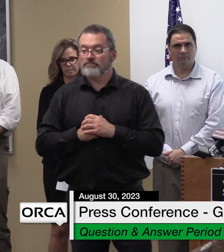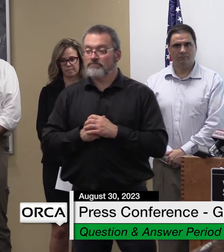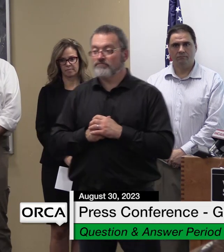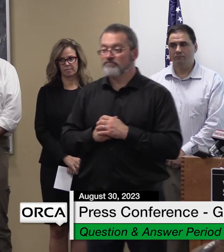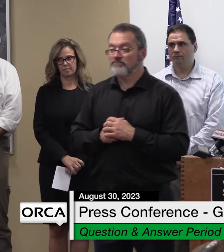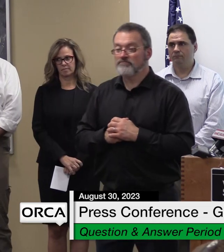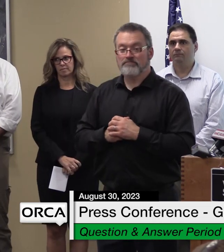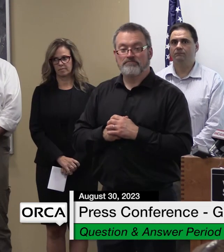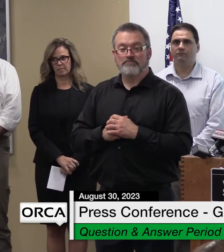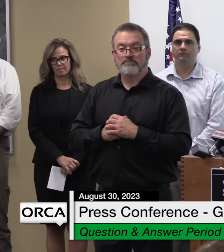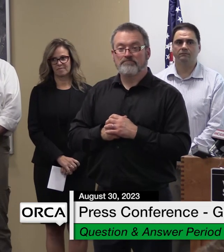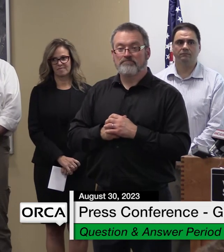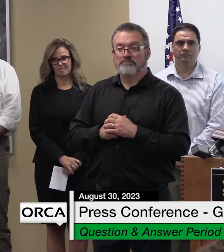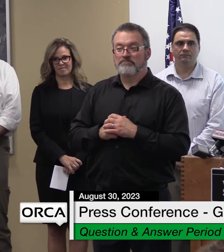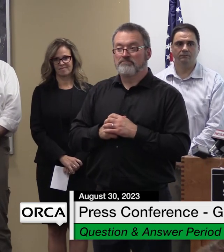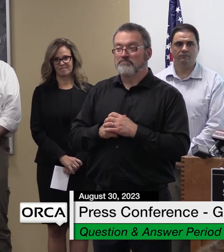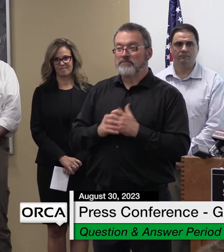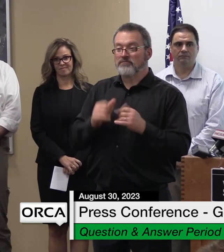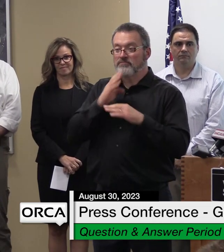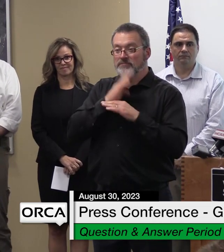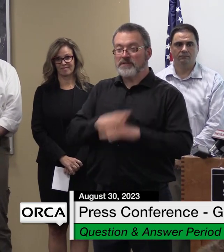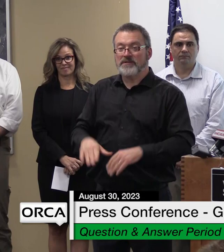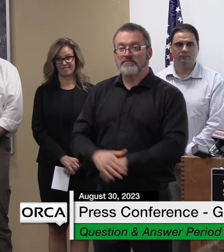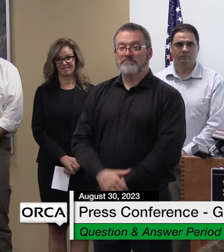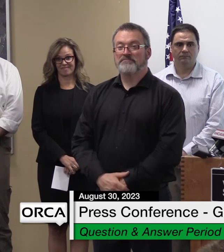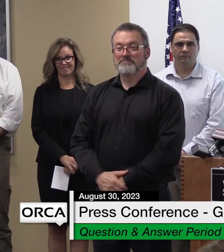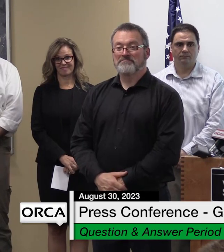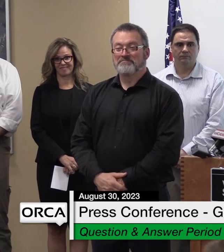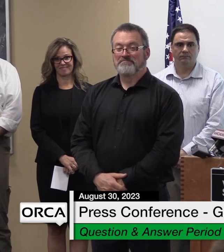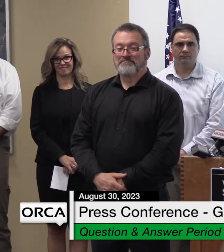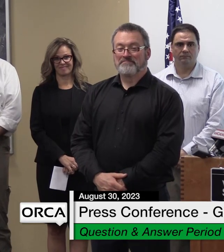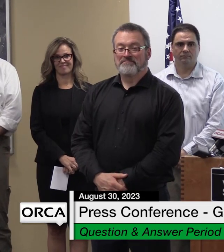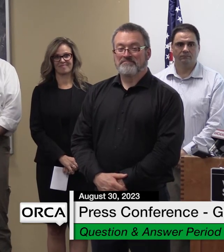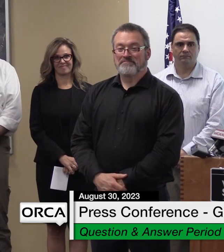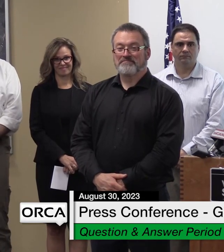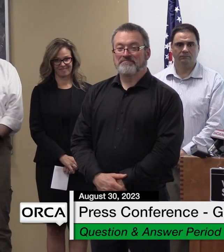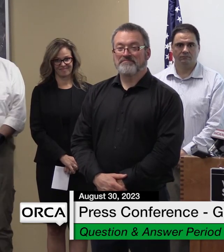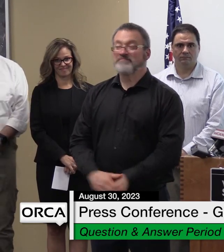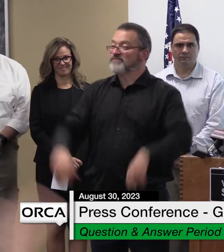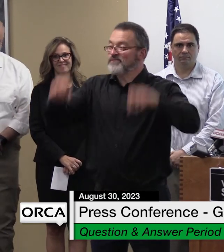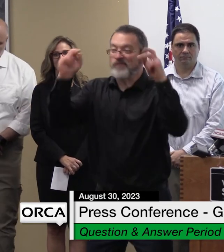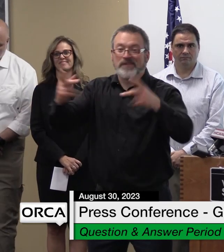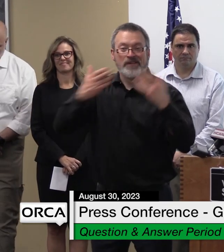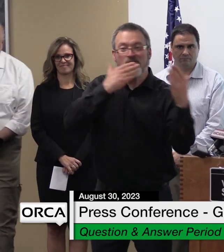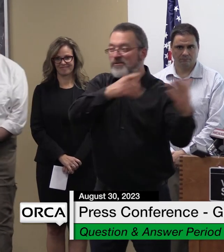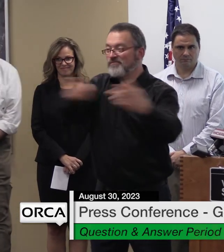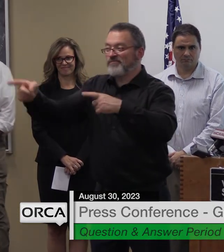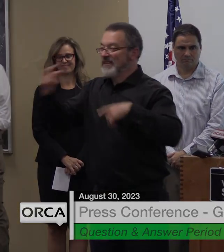Thank you all very much.